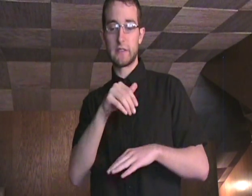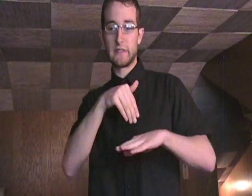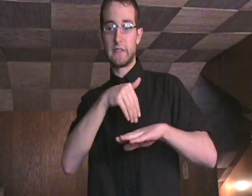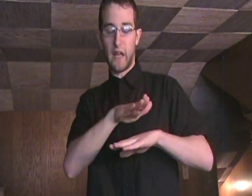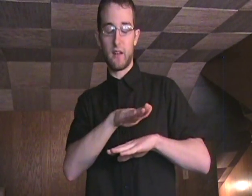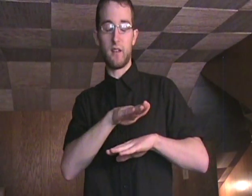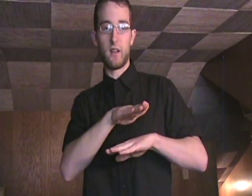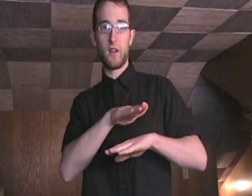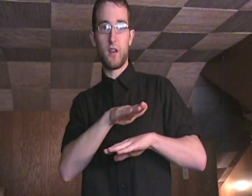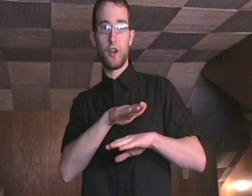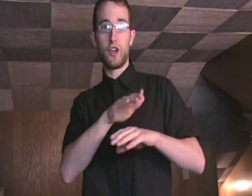to the fort